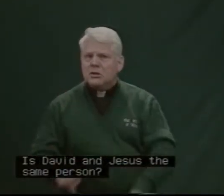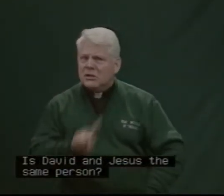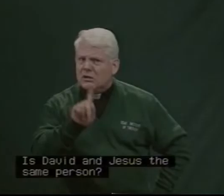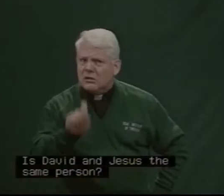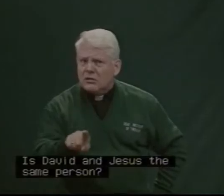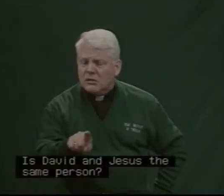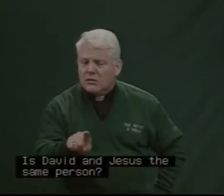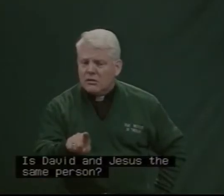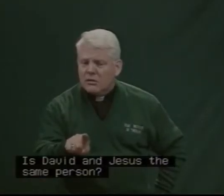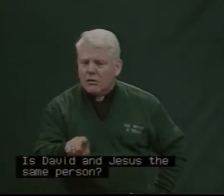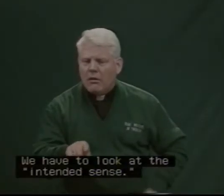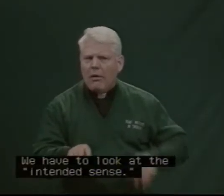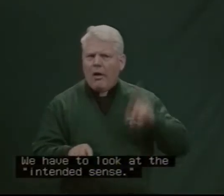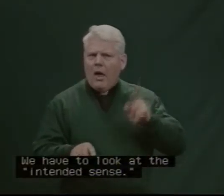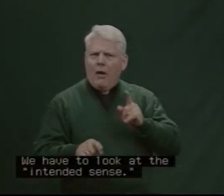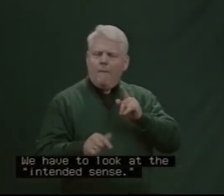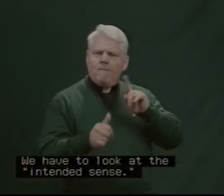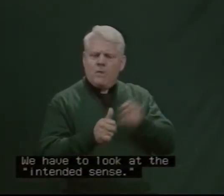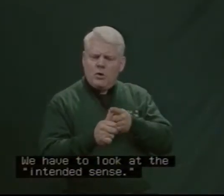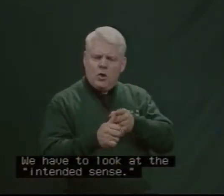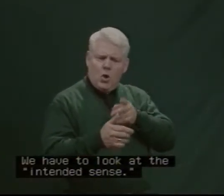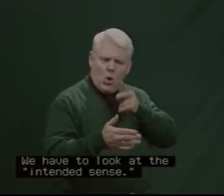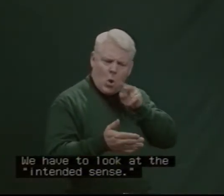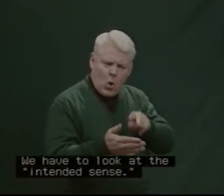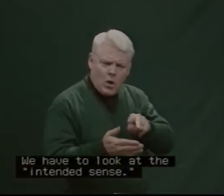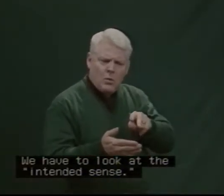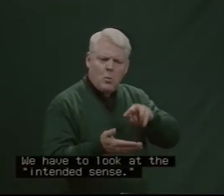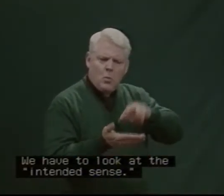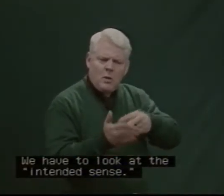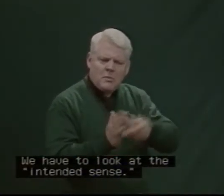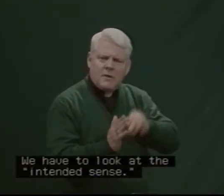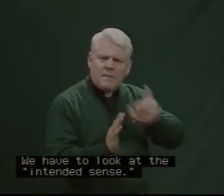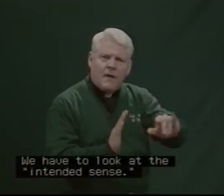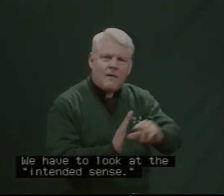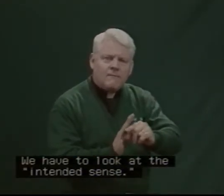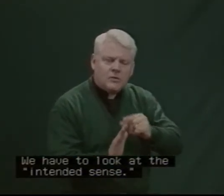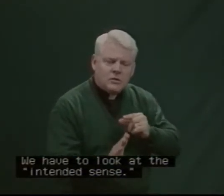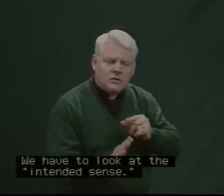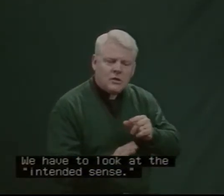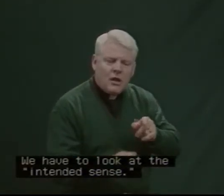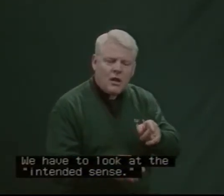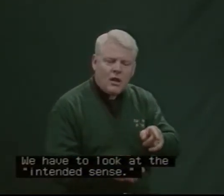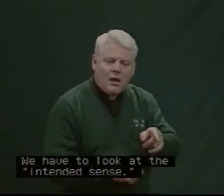Is David and Jesus the same person? We have to look at the intended sense.